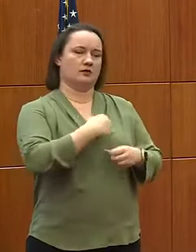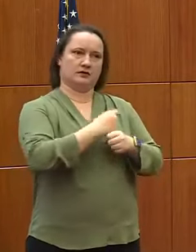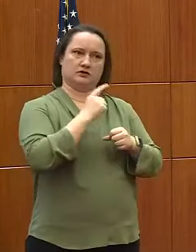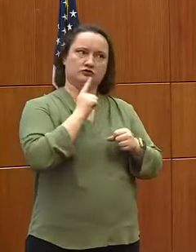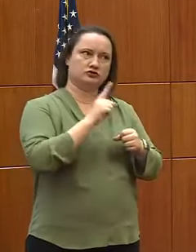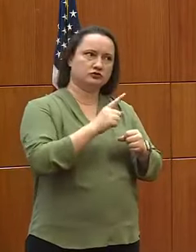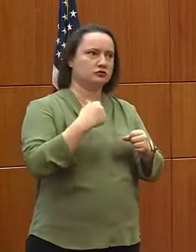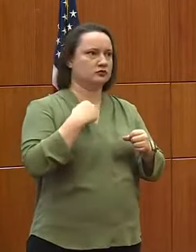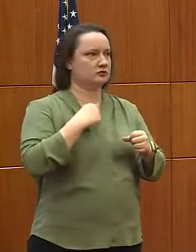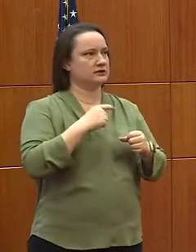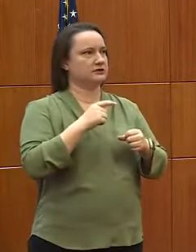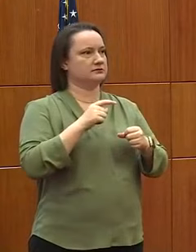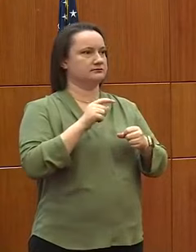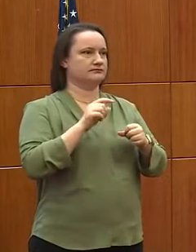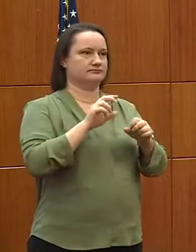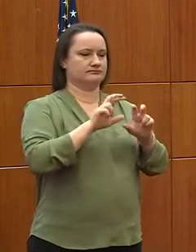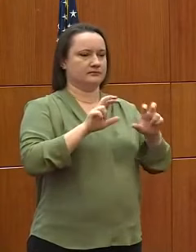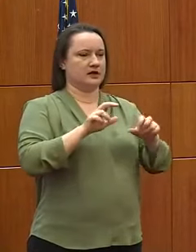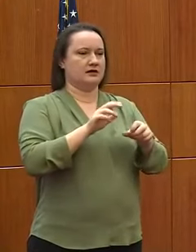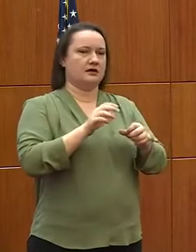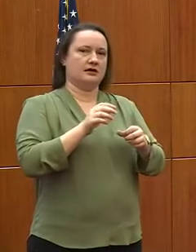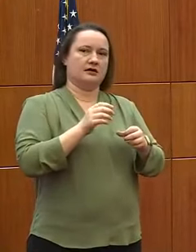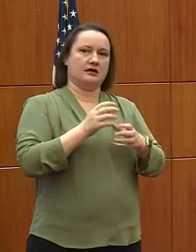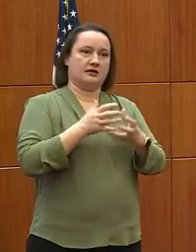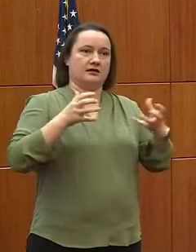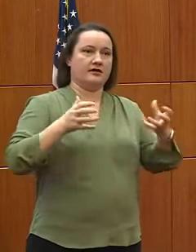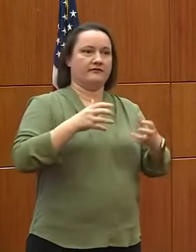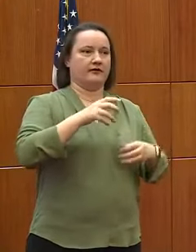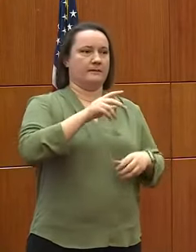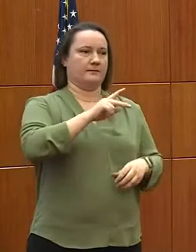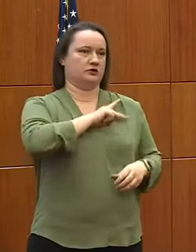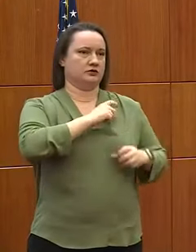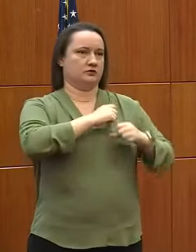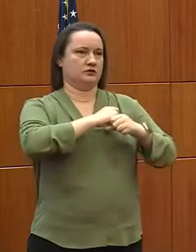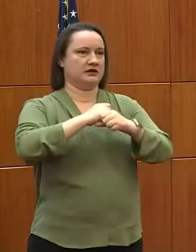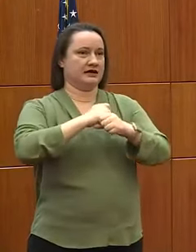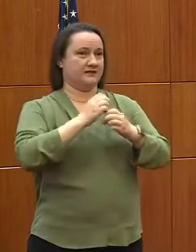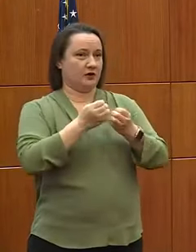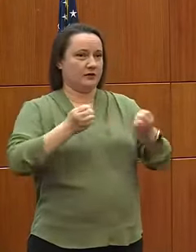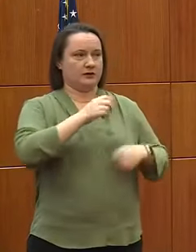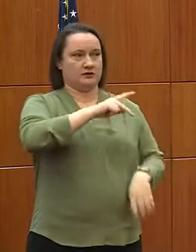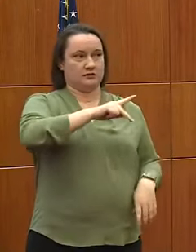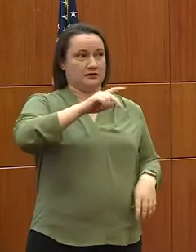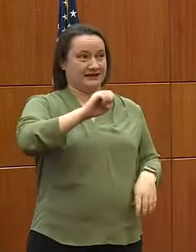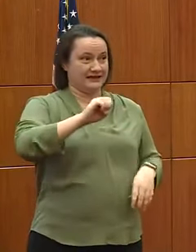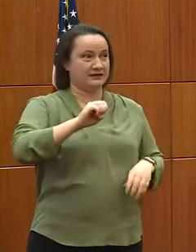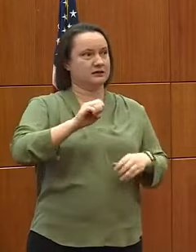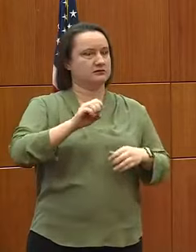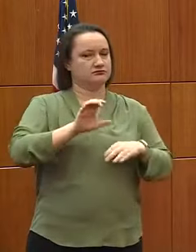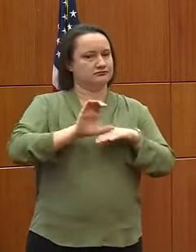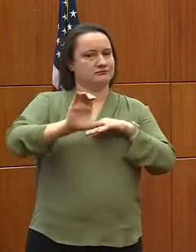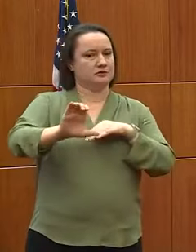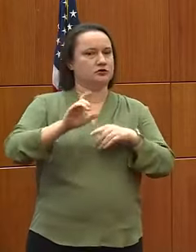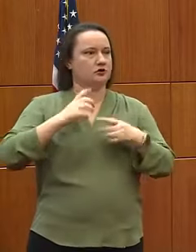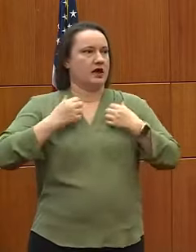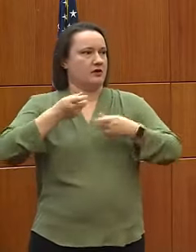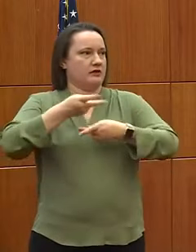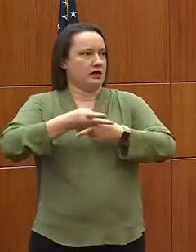dedicate as much personal protective equipment, PPE, as possible to our healthcare workers who are focused